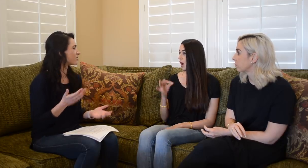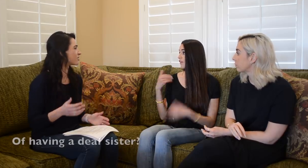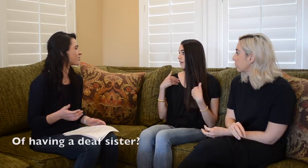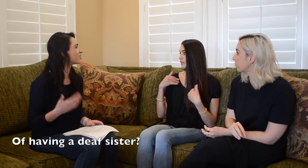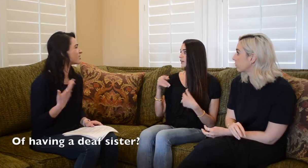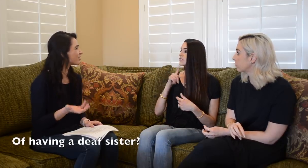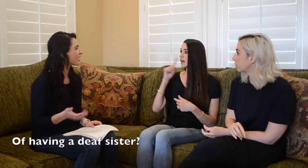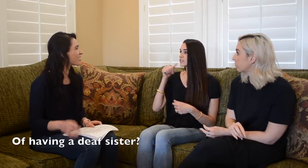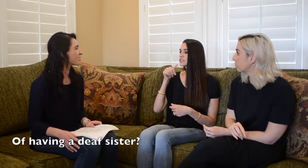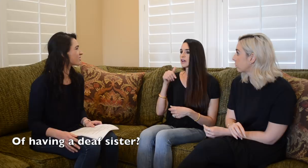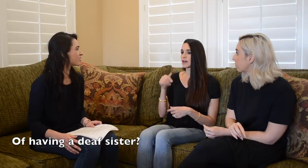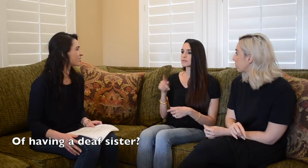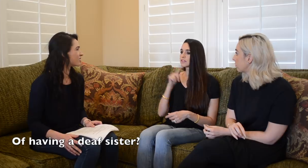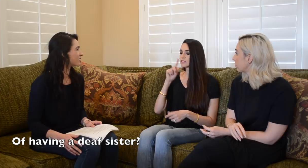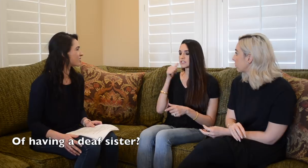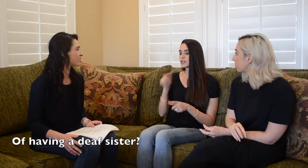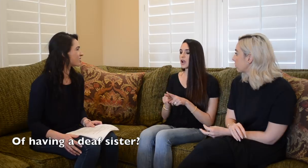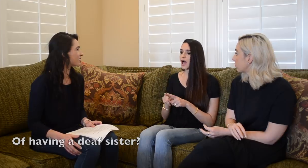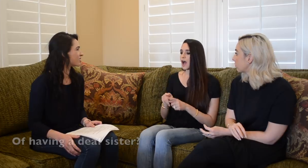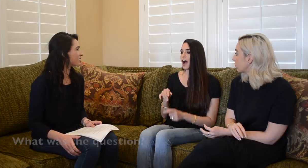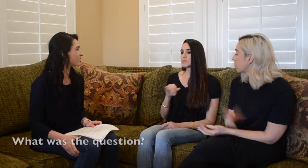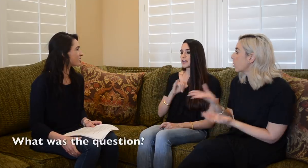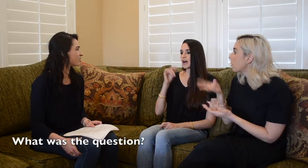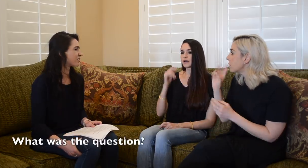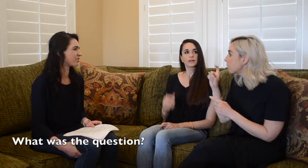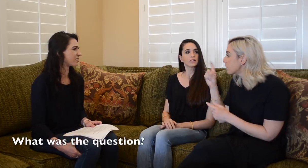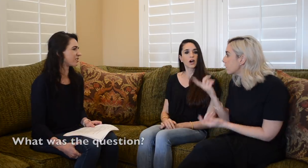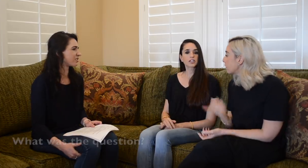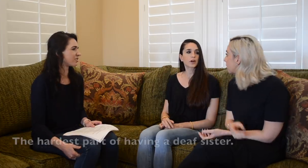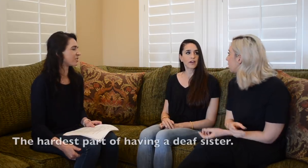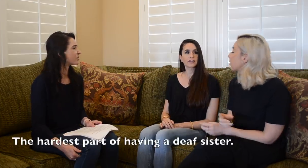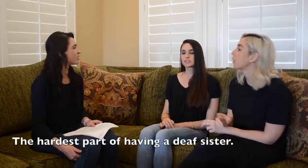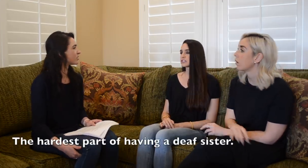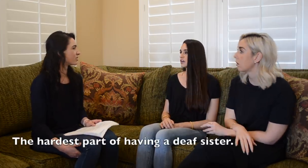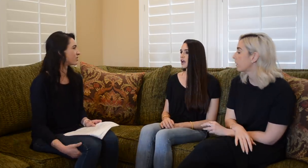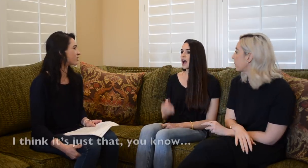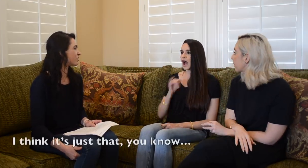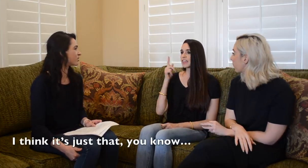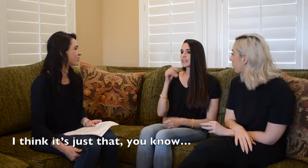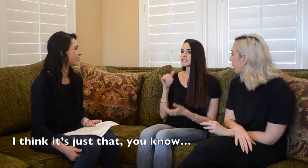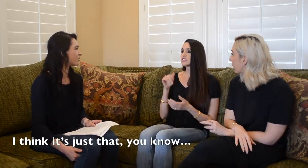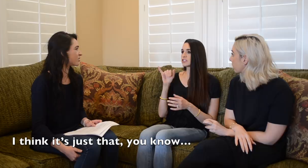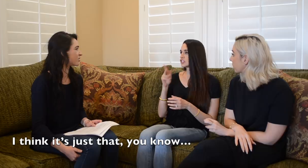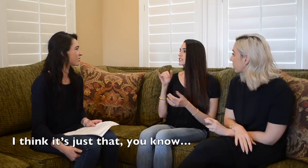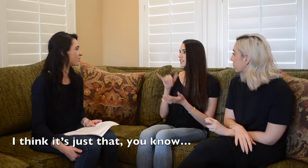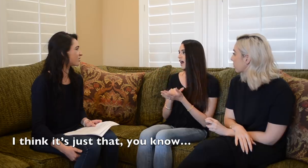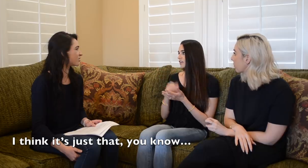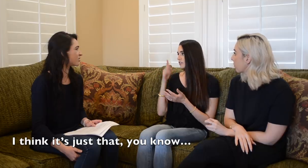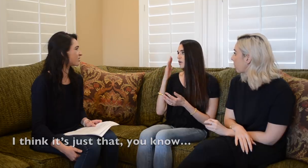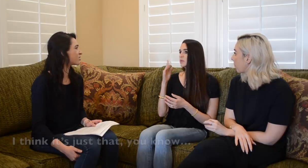of having a deaf sister. I mean, wait, what was the question? The hardest part of having a deaf sister. I think it's just that, you know,